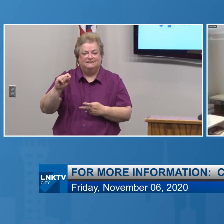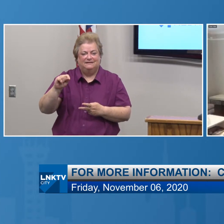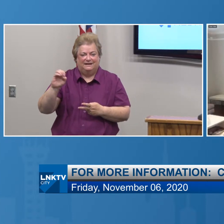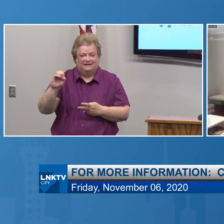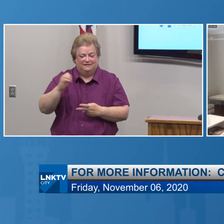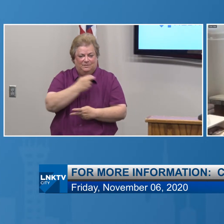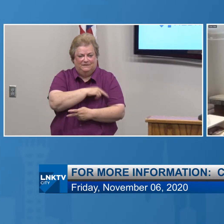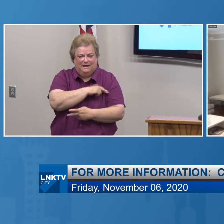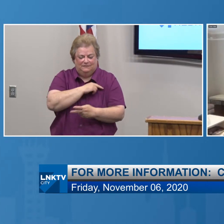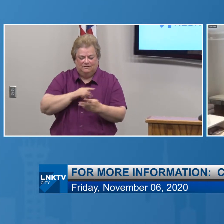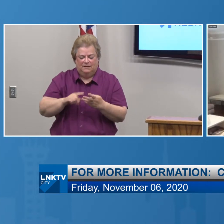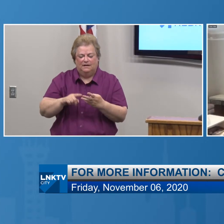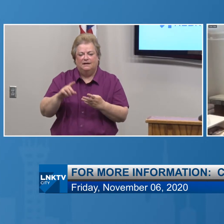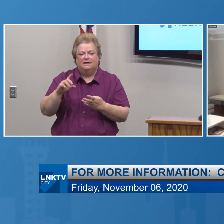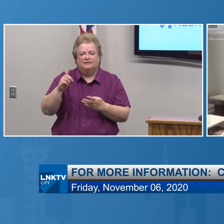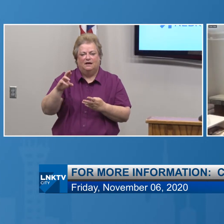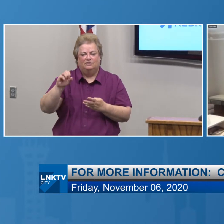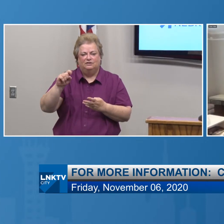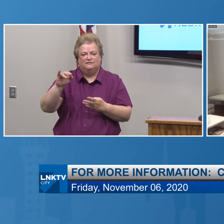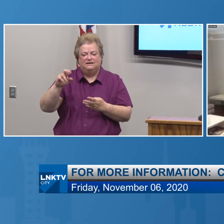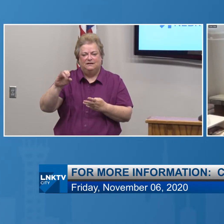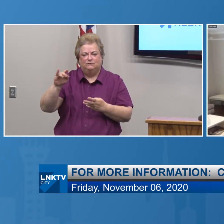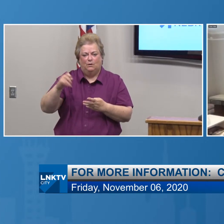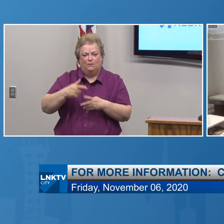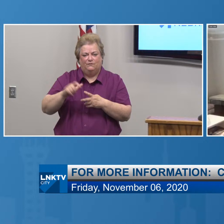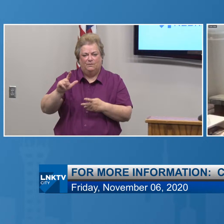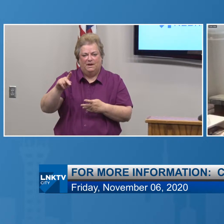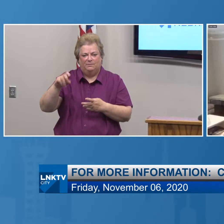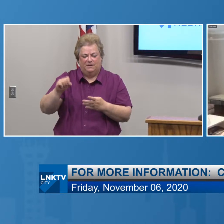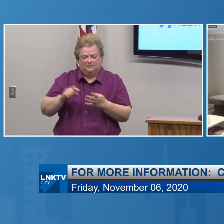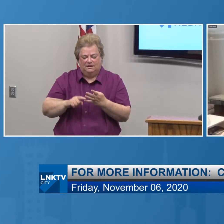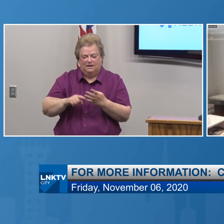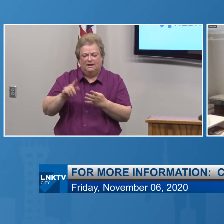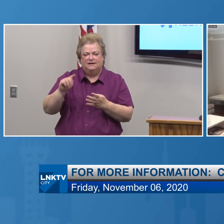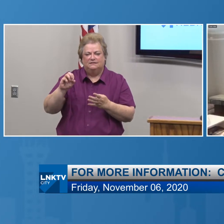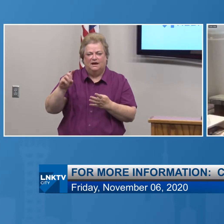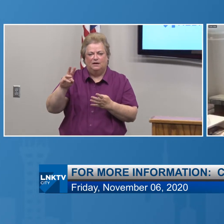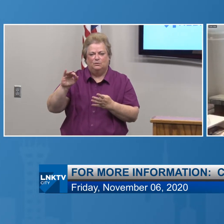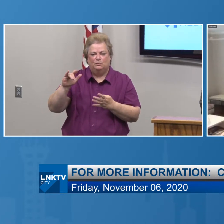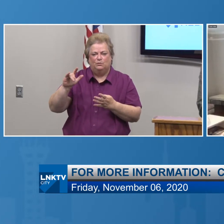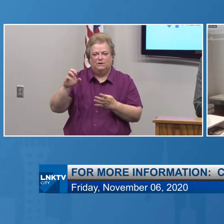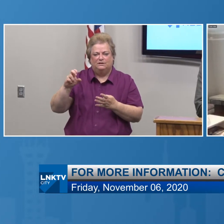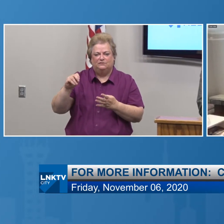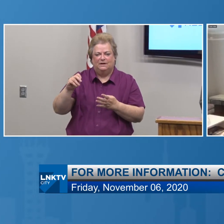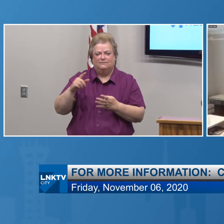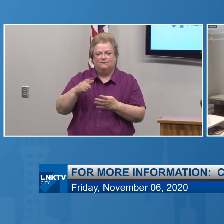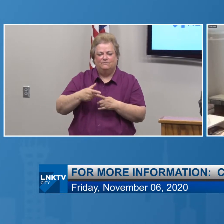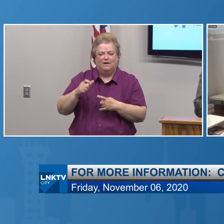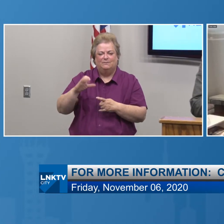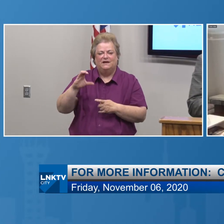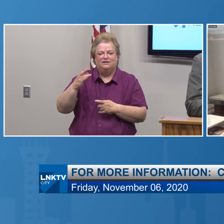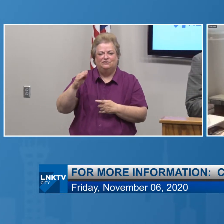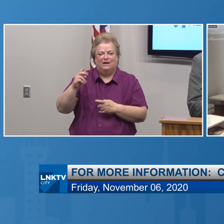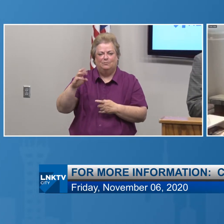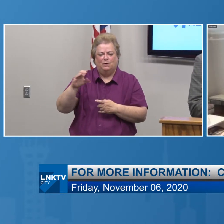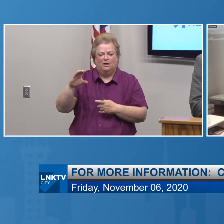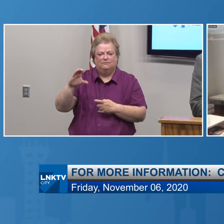by Dr. Steve Joel, Superintendent of Lincoln Public Schools, and Todd Wilchin, a Public Policy Specialist at the Lincoln Chamber of